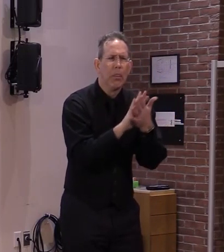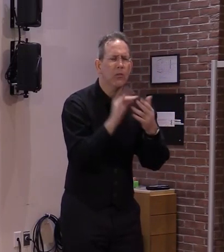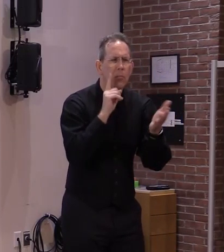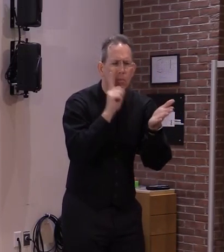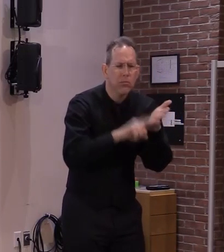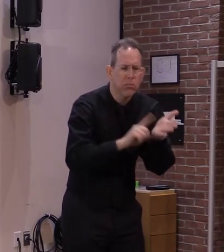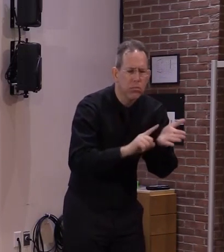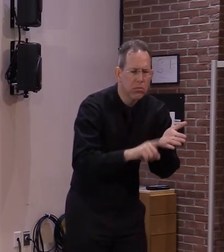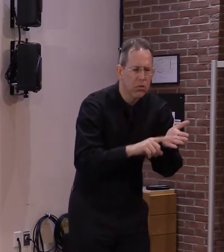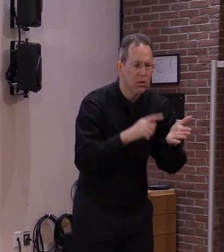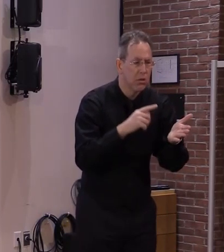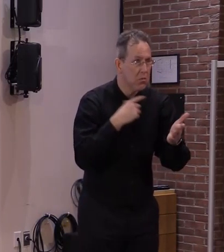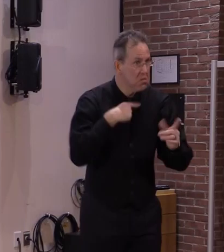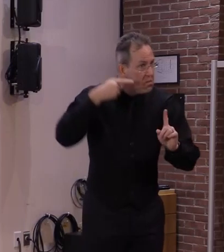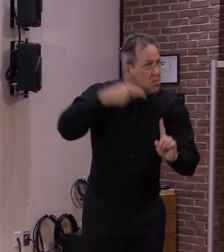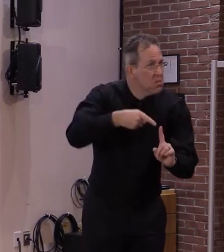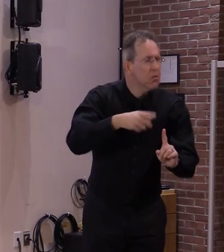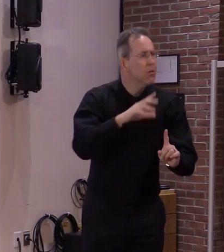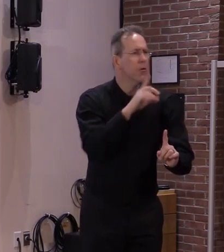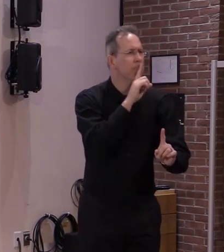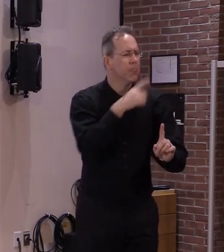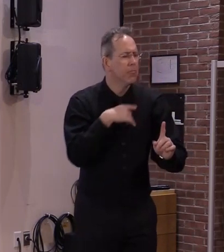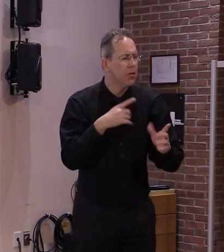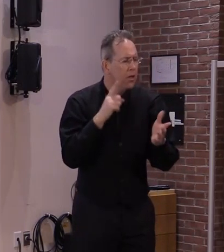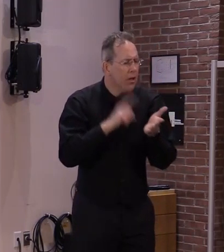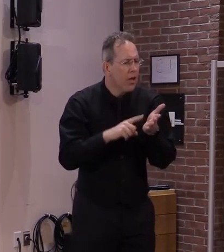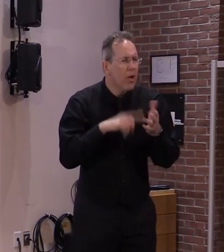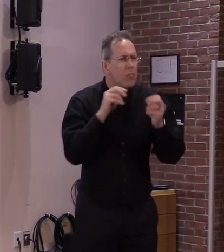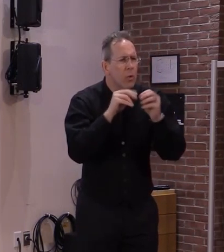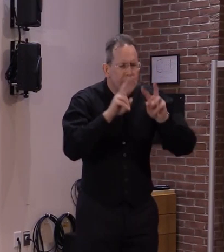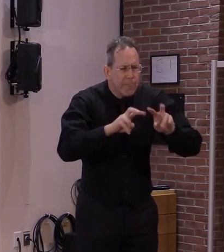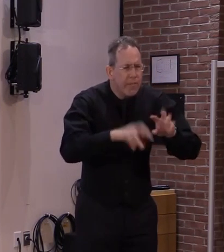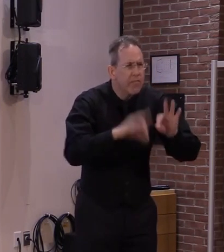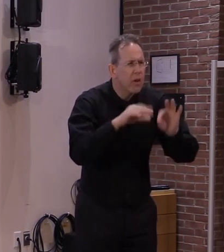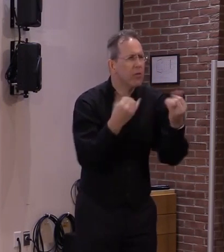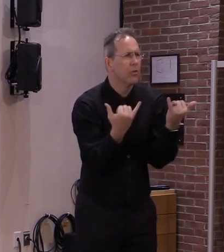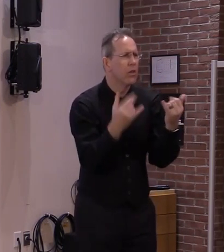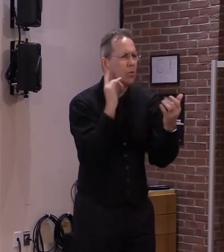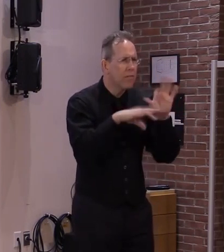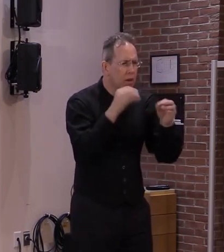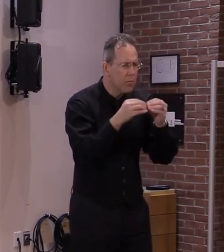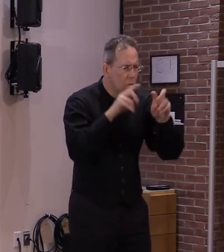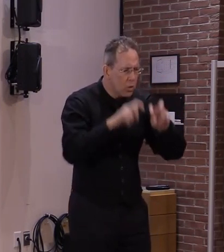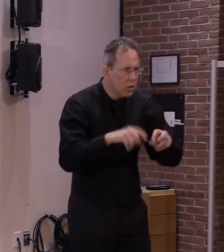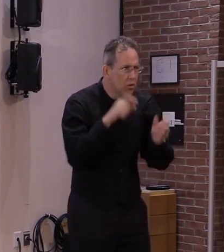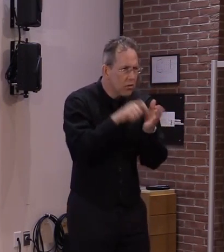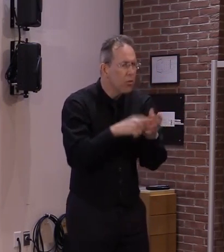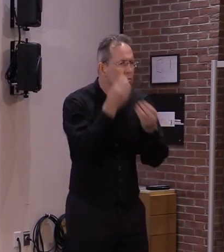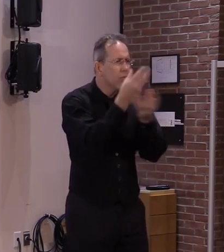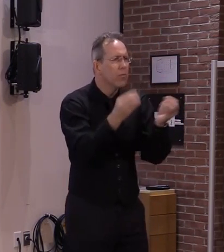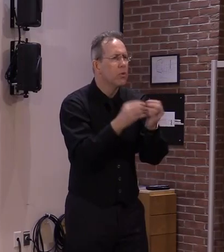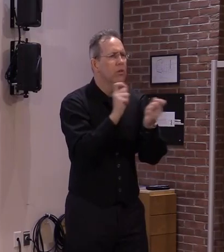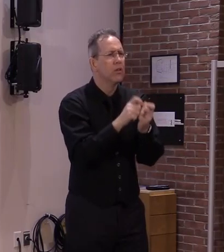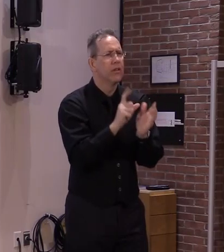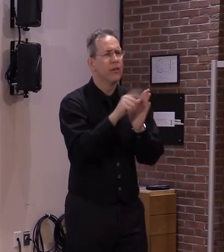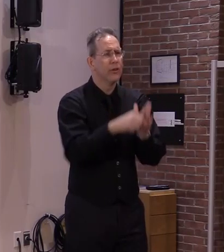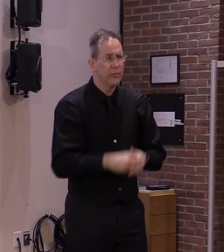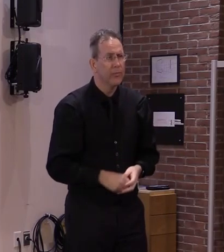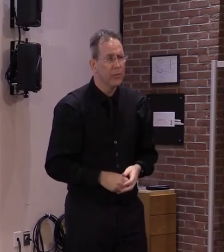today. I will now turn the presentation over to Commissioner Pichek for his weekly update.